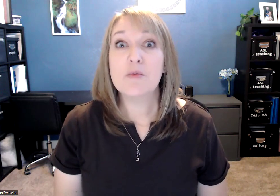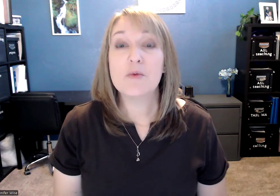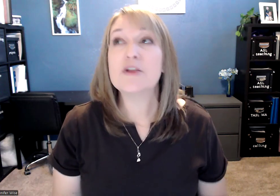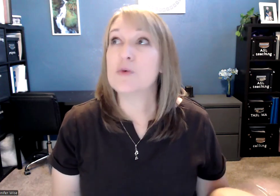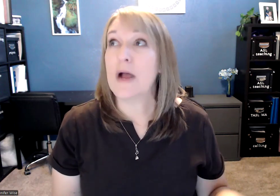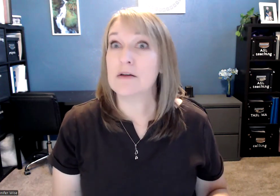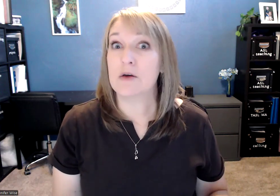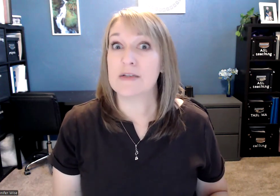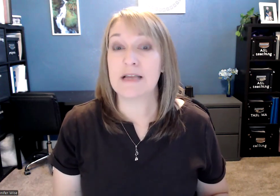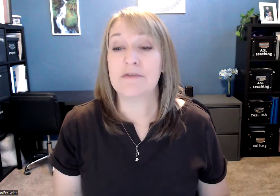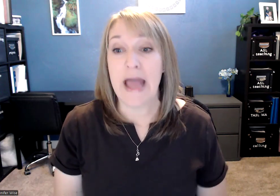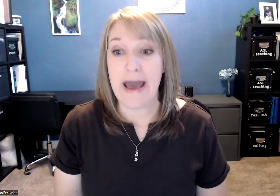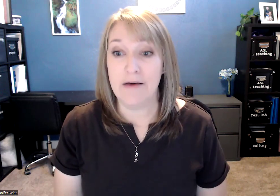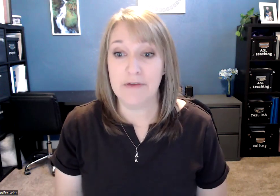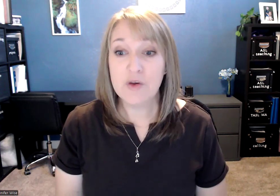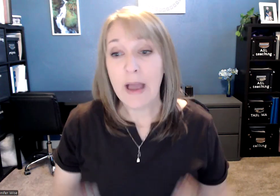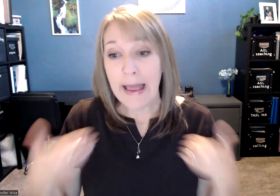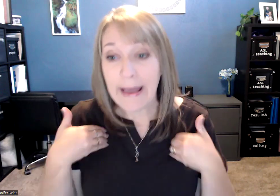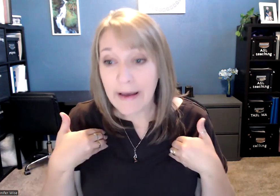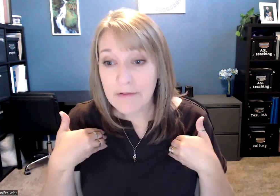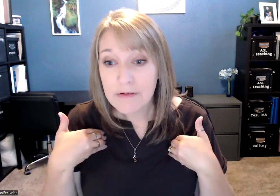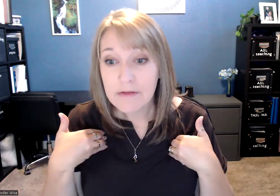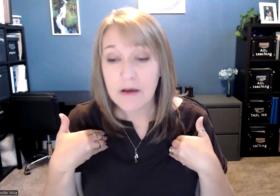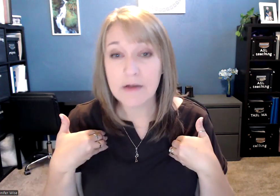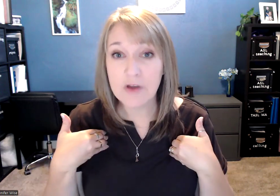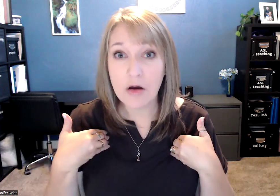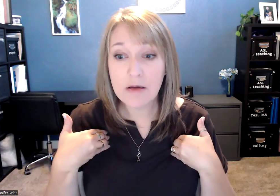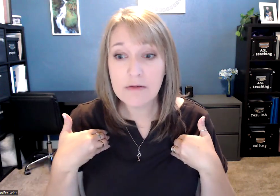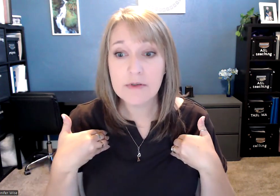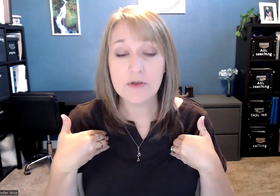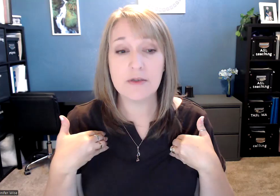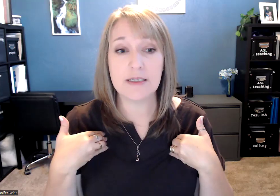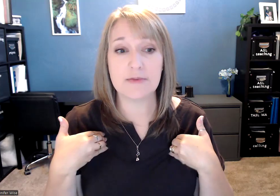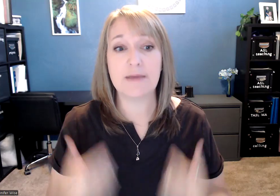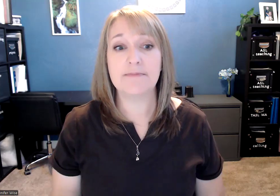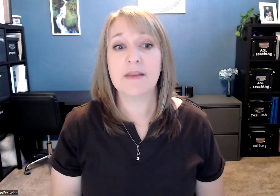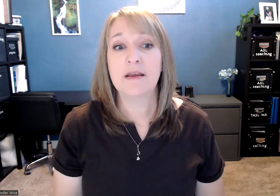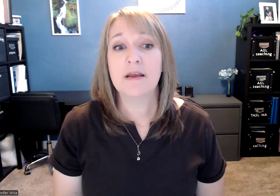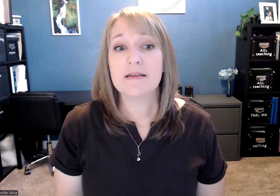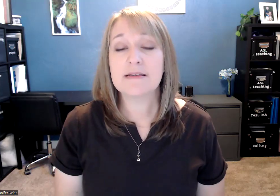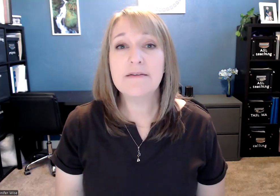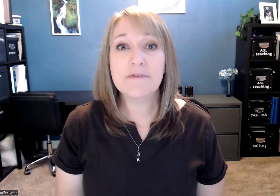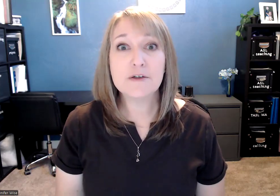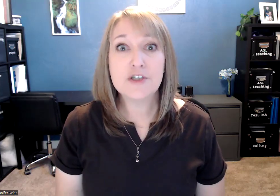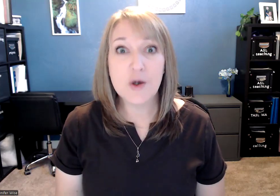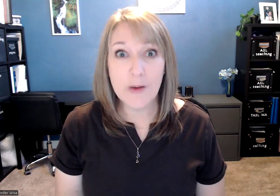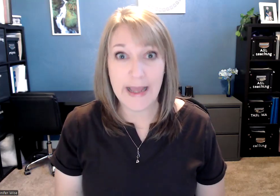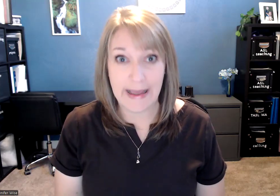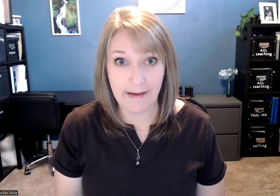We learned a while ago the sign for have. If you have a dog, you do it this way. The sign for don't